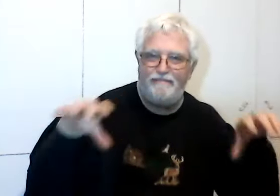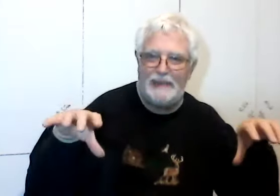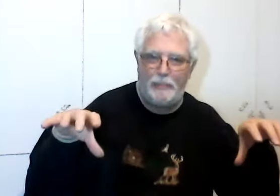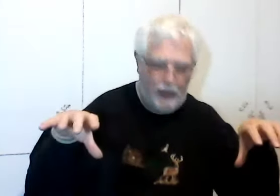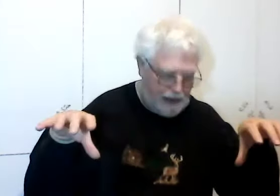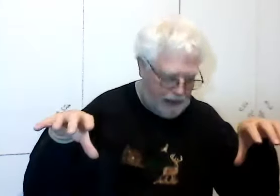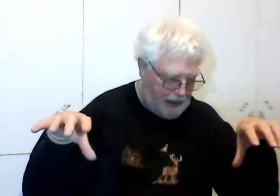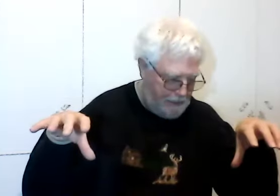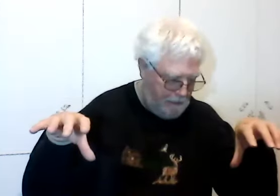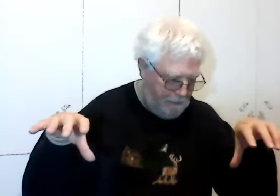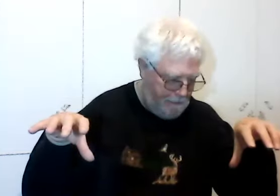Separated again.